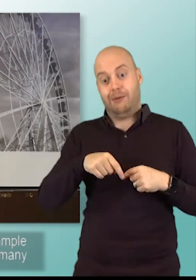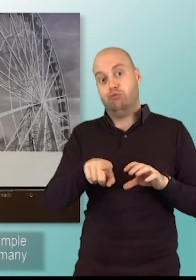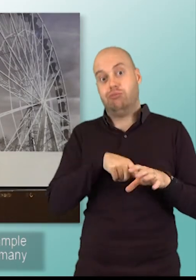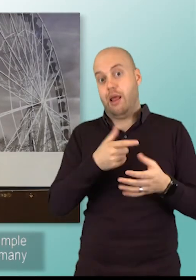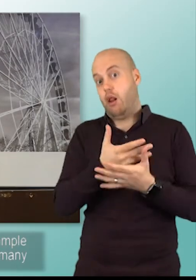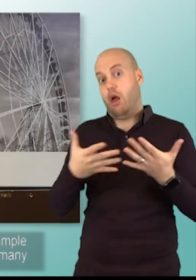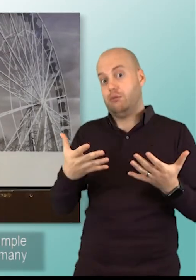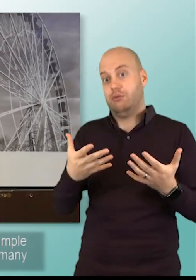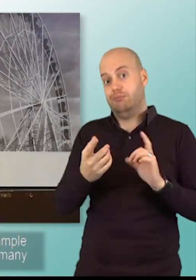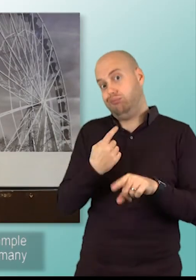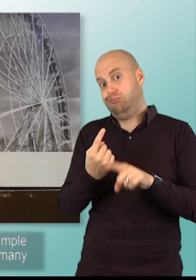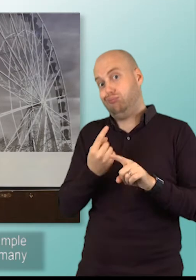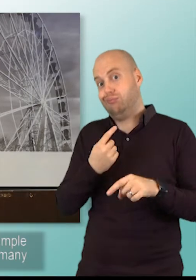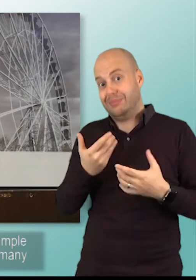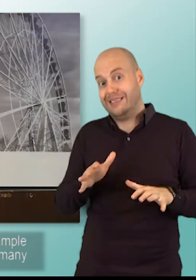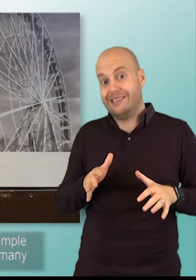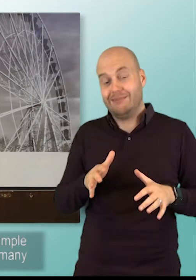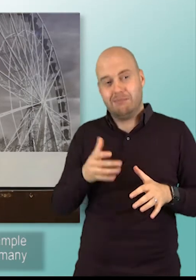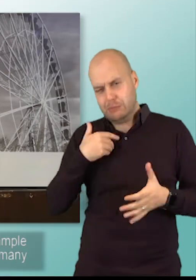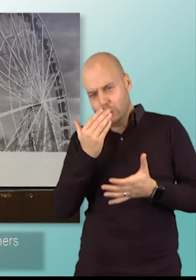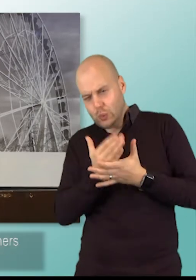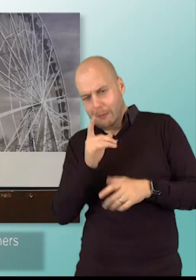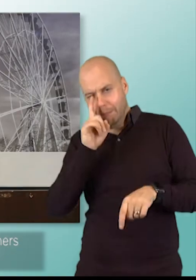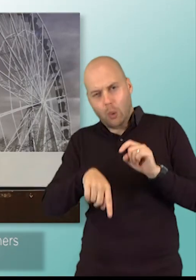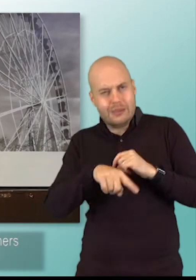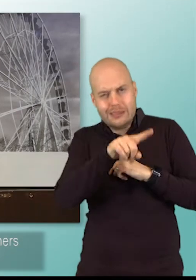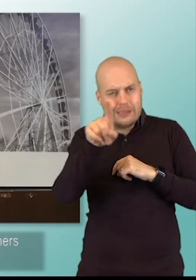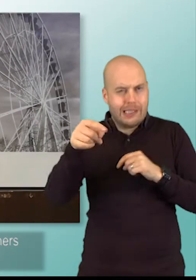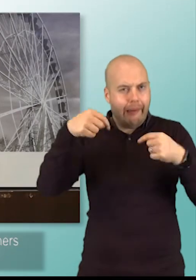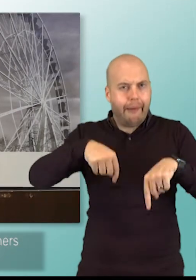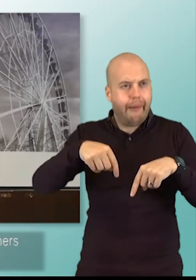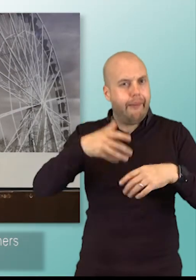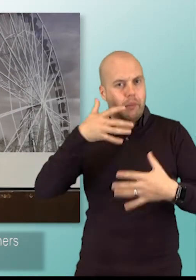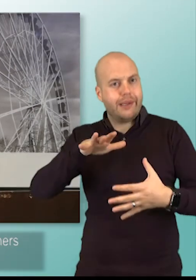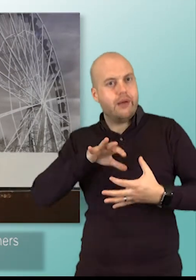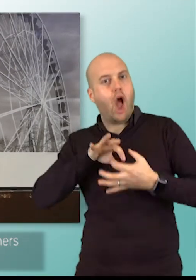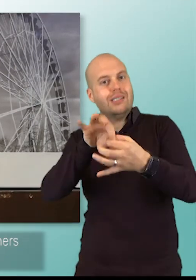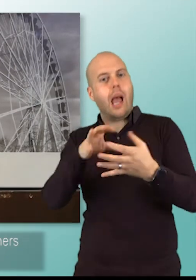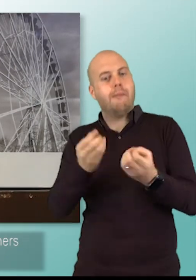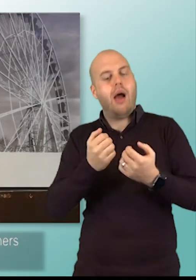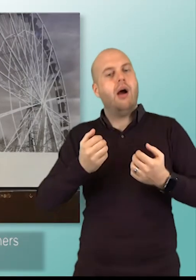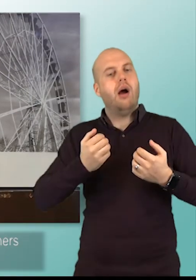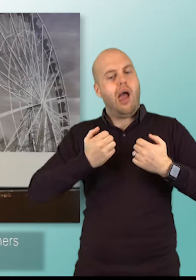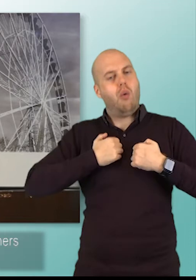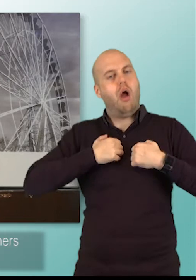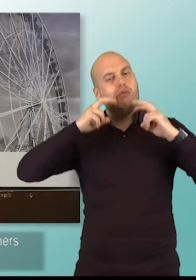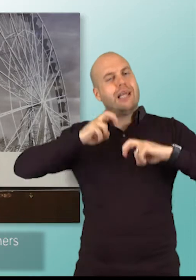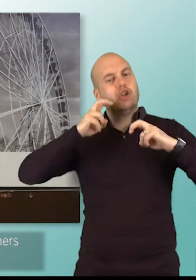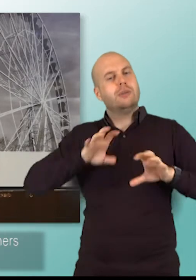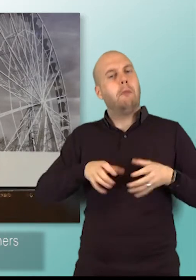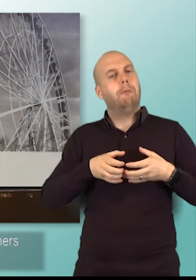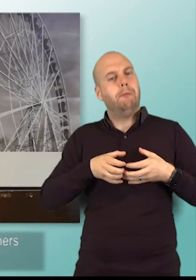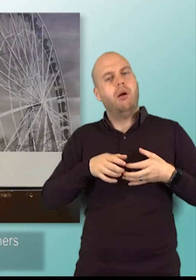big sample this year of charities. There's a good chance that many of you in the room were contacted by the researchers and